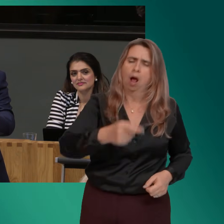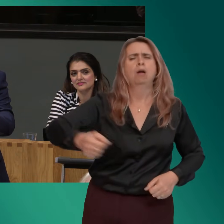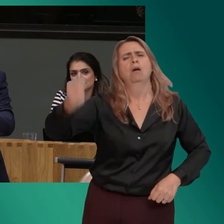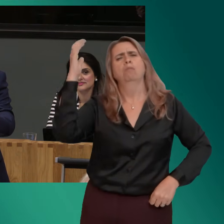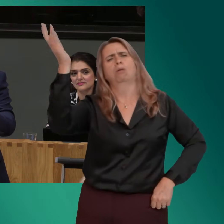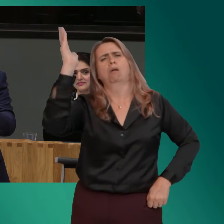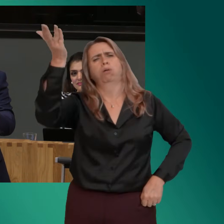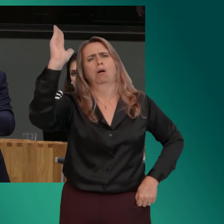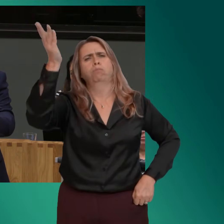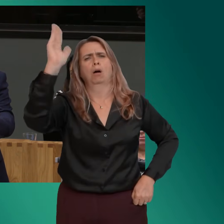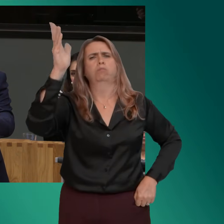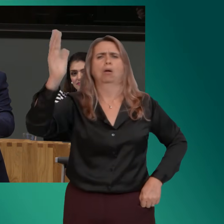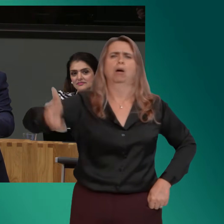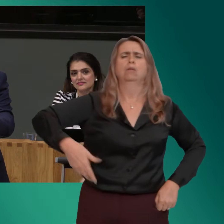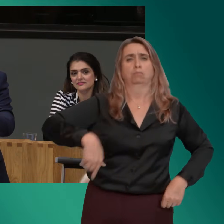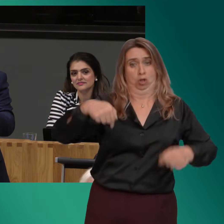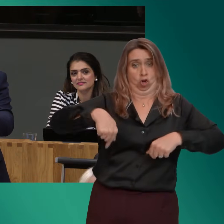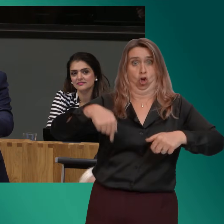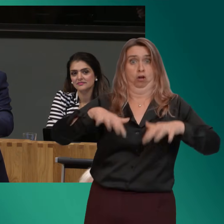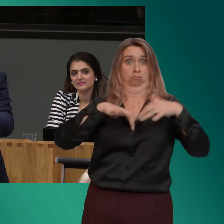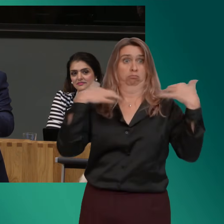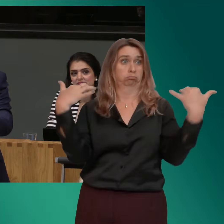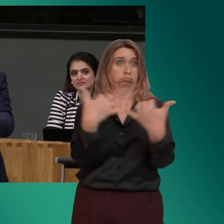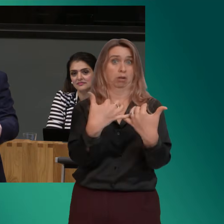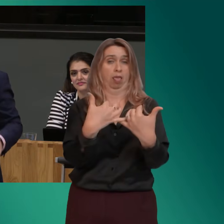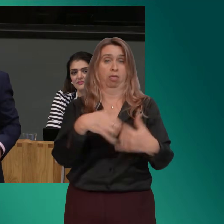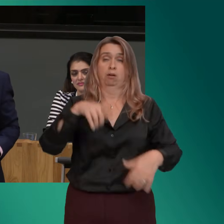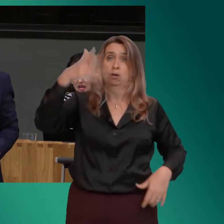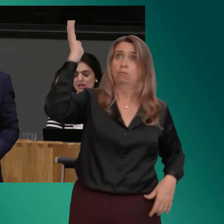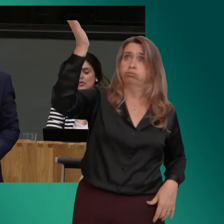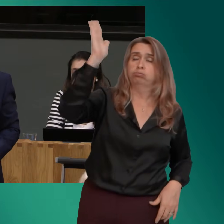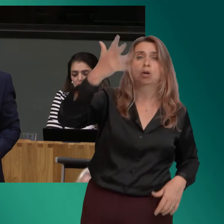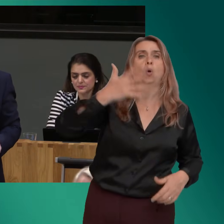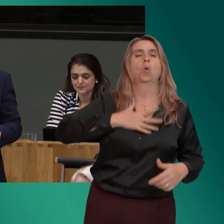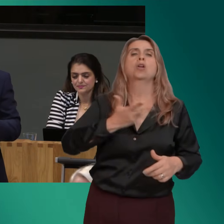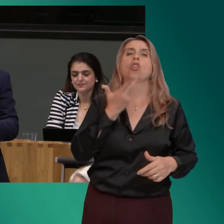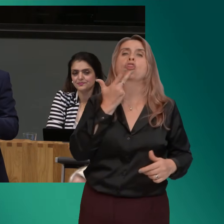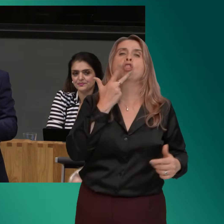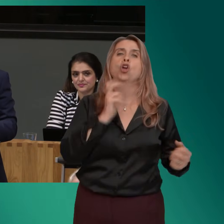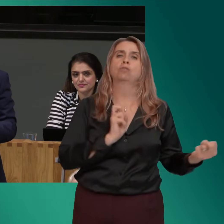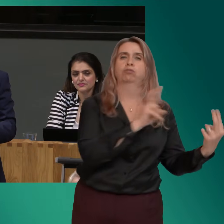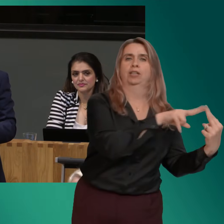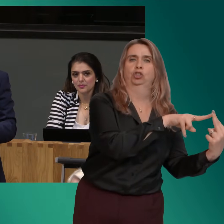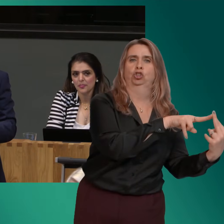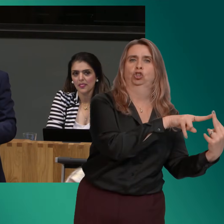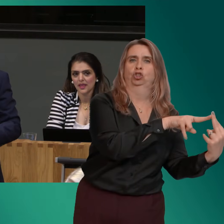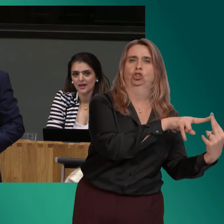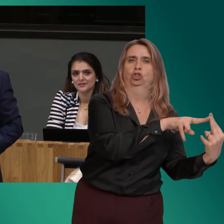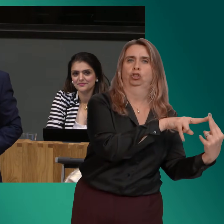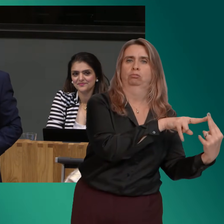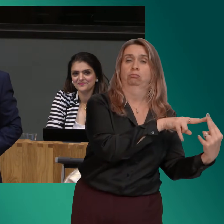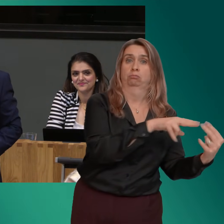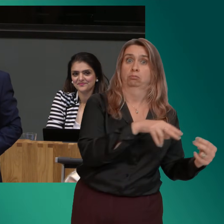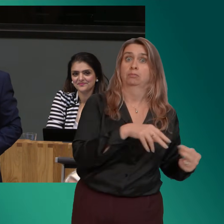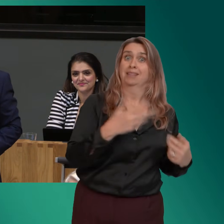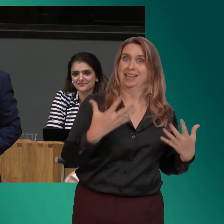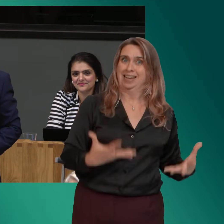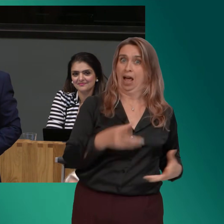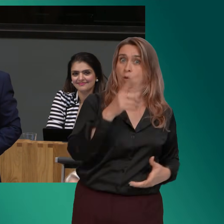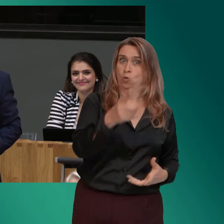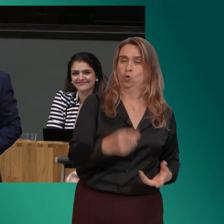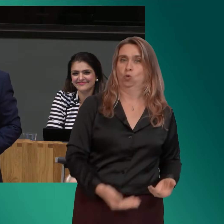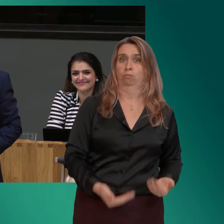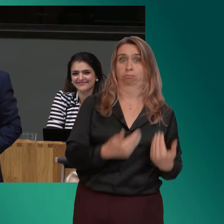and clearly in the Senedd in favour of a third Menai crossing. So now that you're sitting behind the First Minister's